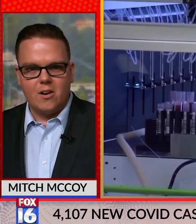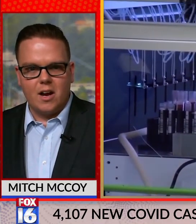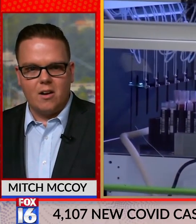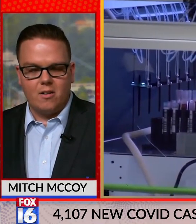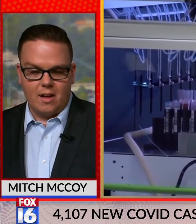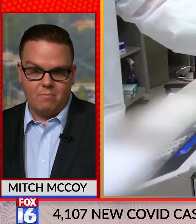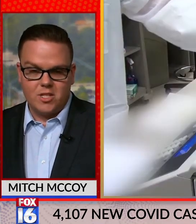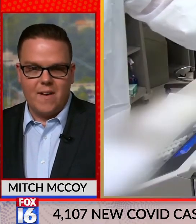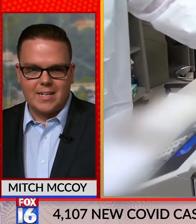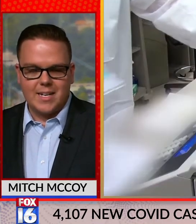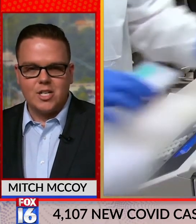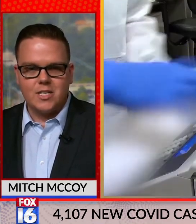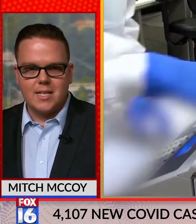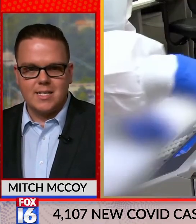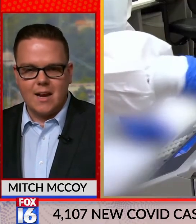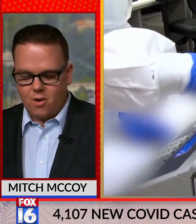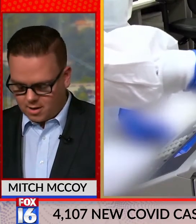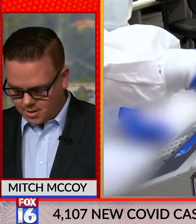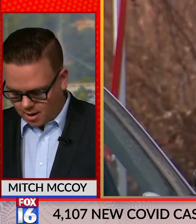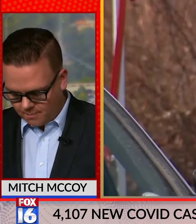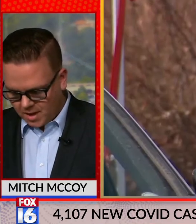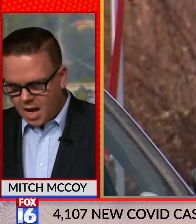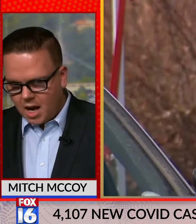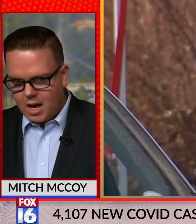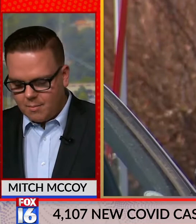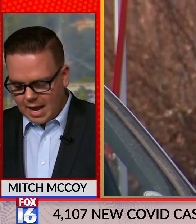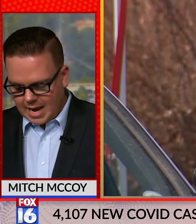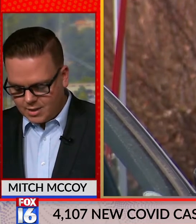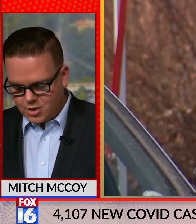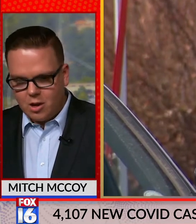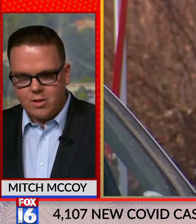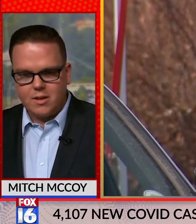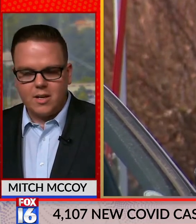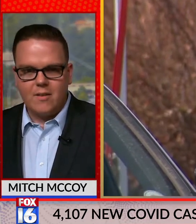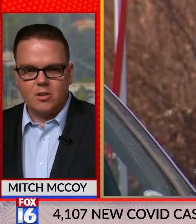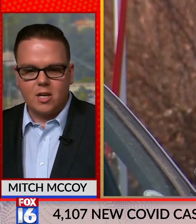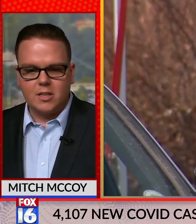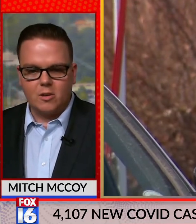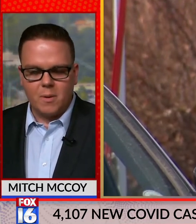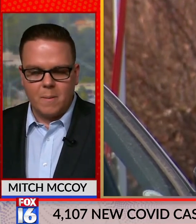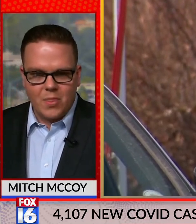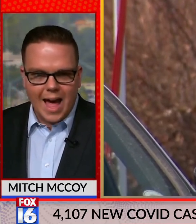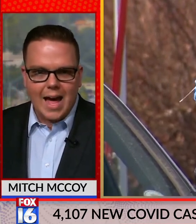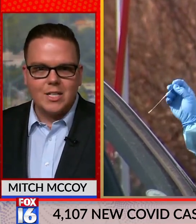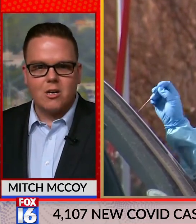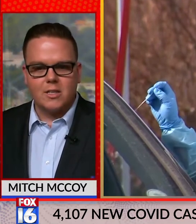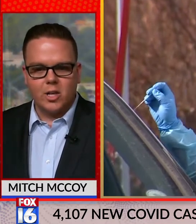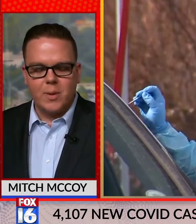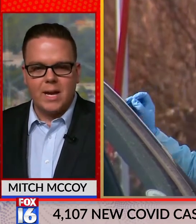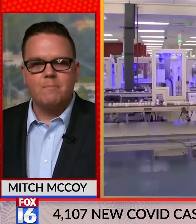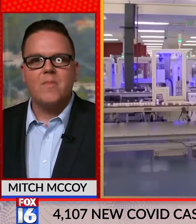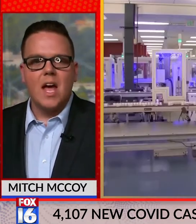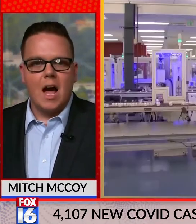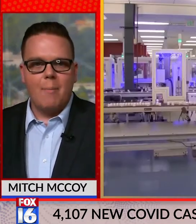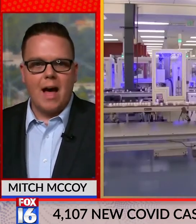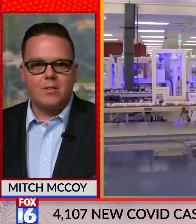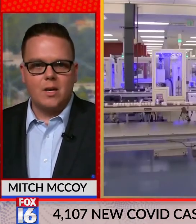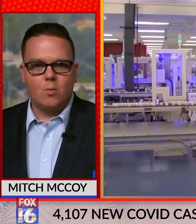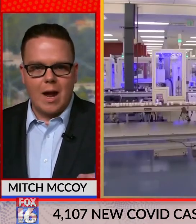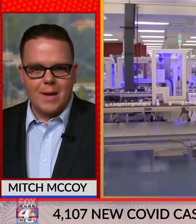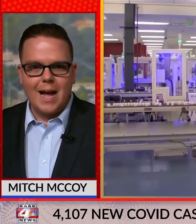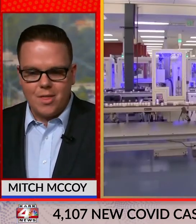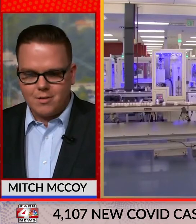here, or just vaccinations in the state of Arkansas. And so the governor talked a little bit about that. He talked a little bit